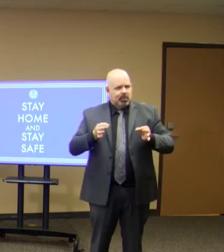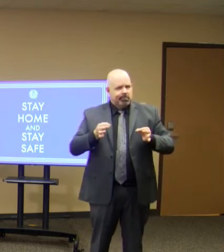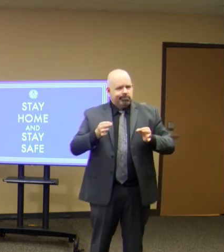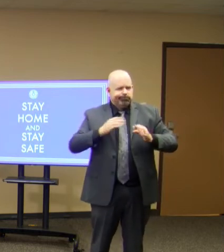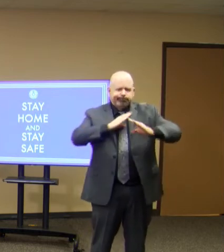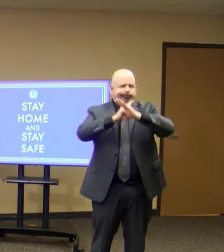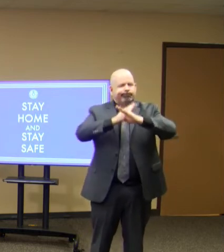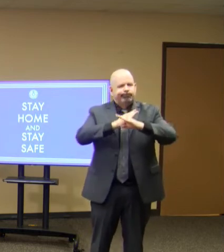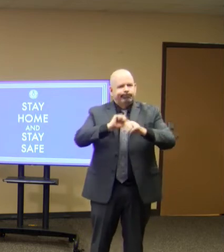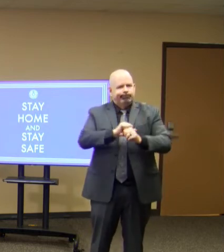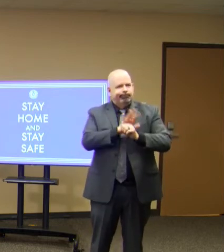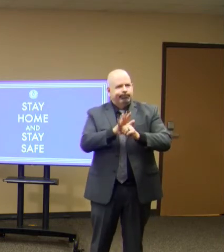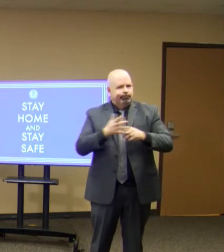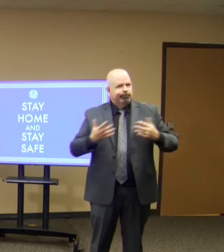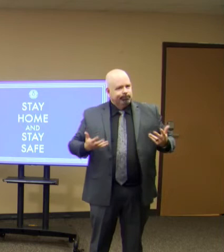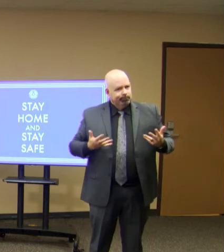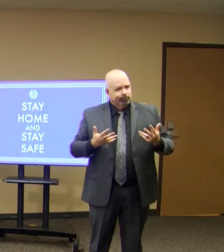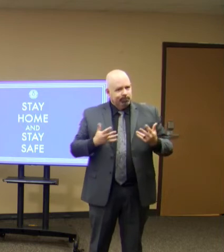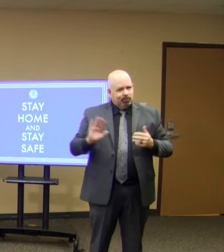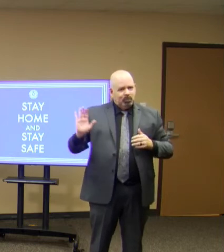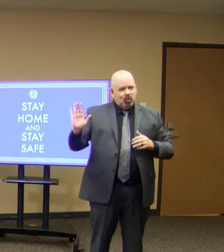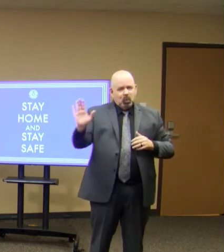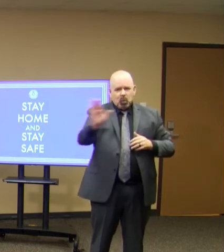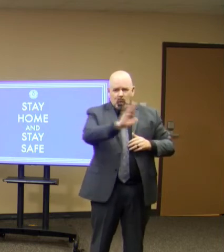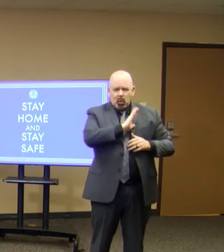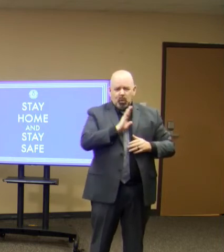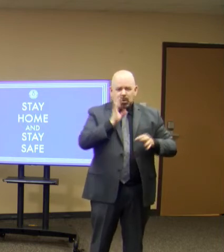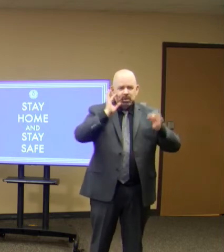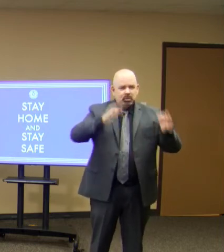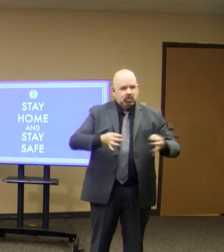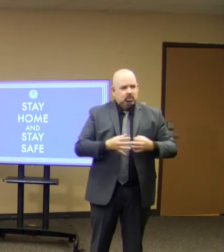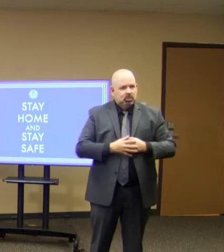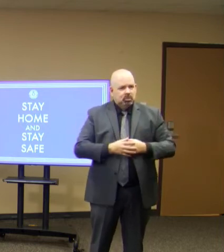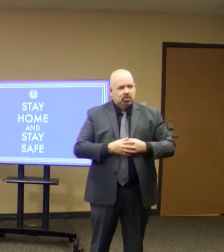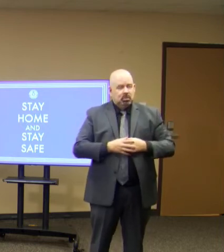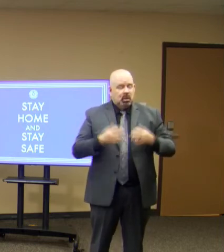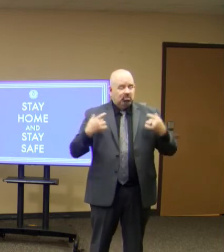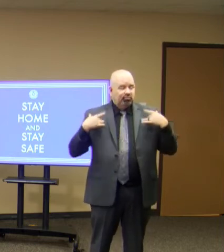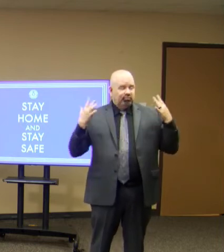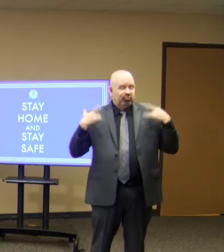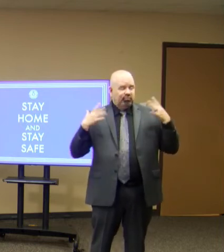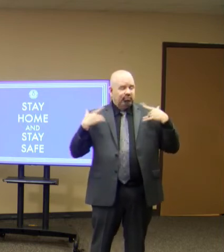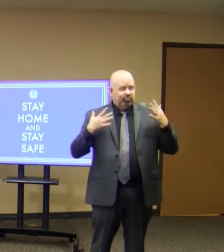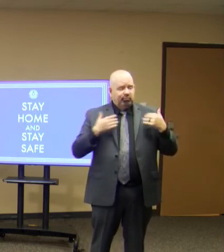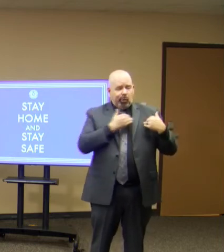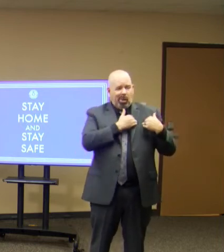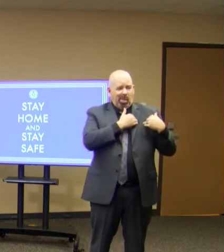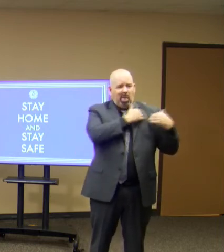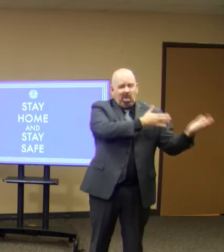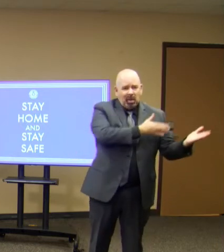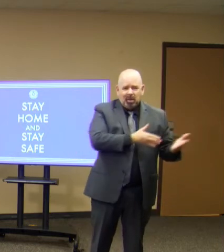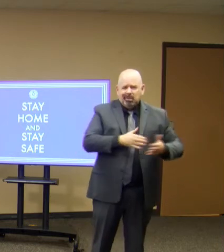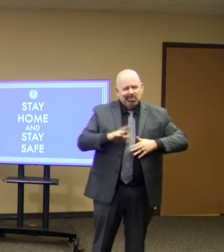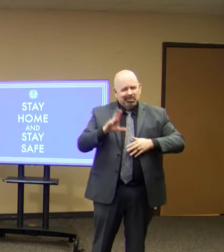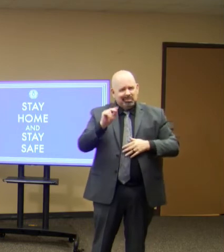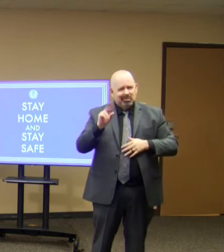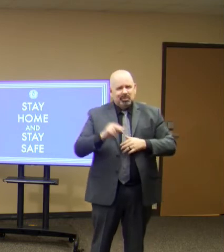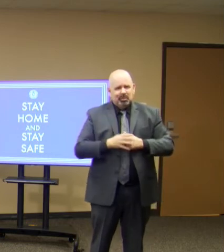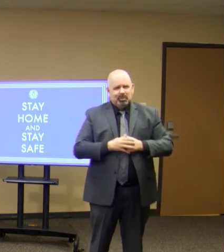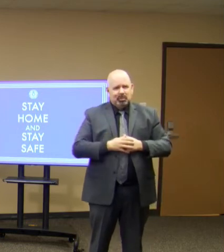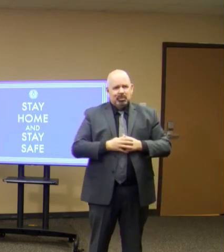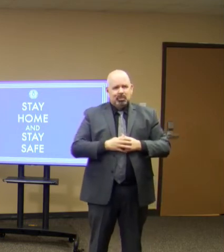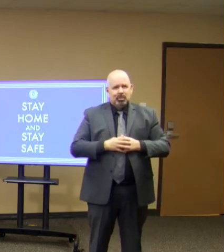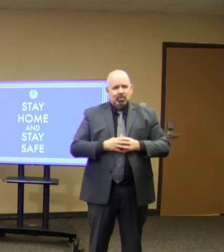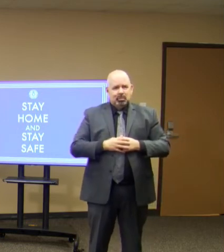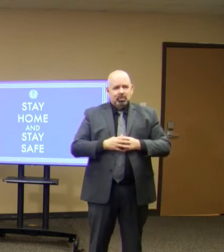community safe. So if we renew that resolve, just like when you drop off your diet and you pick up a few pounds, but that doesn't mean you have to